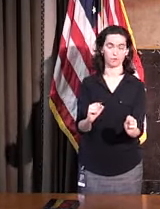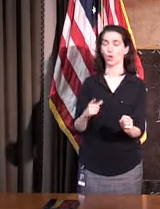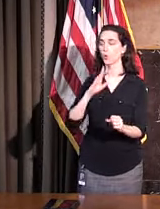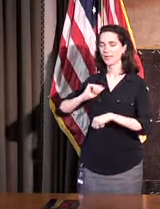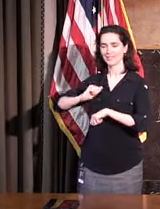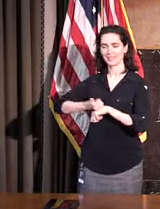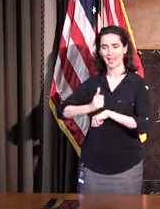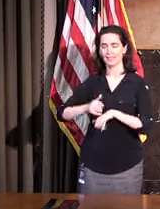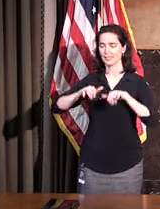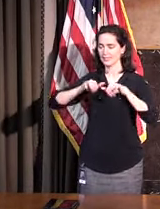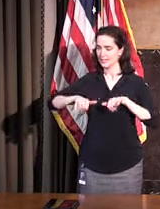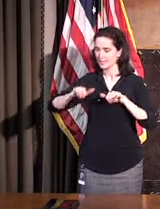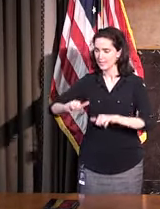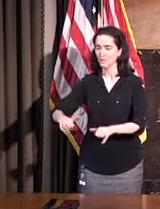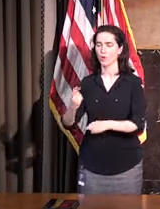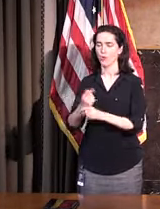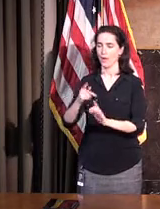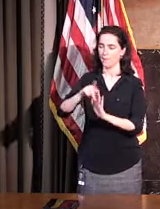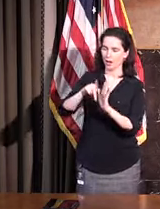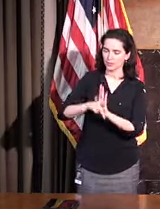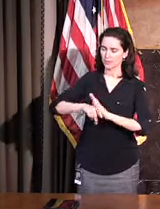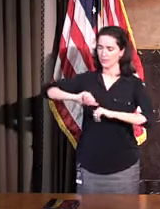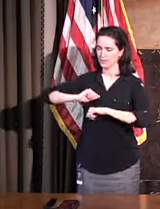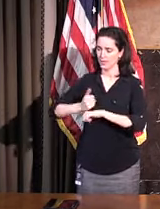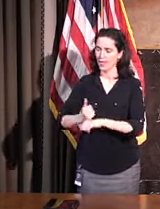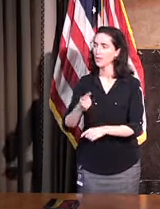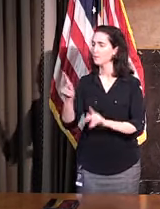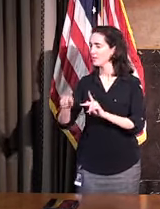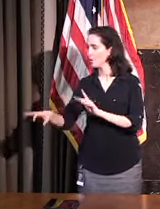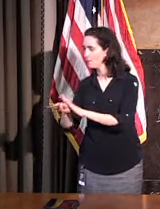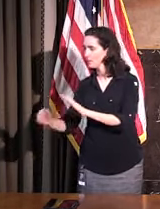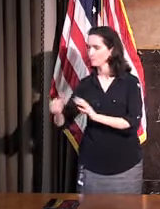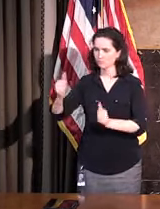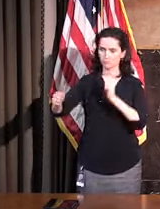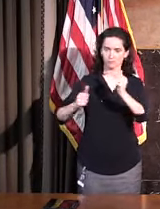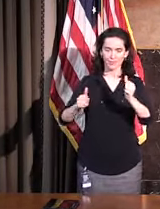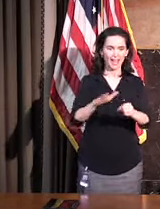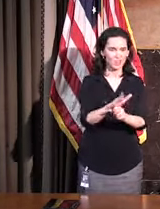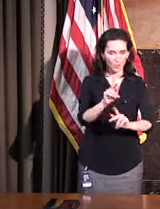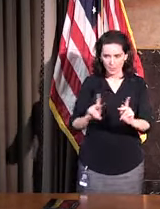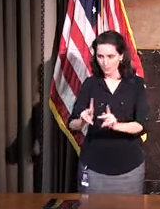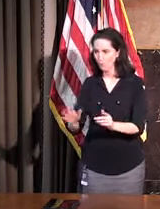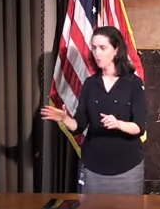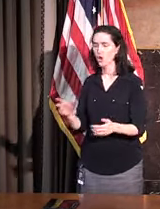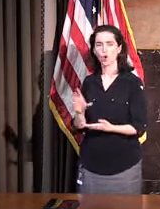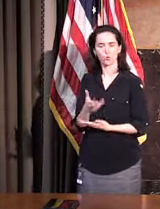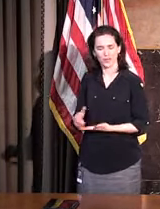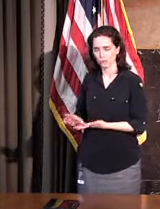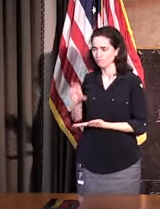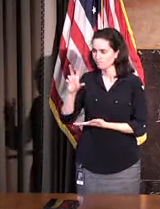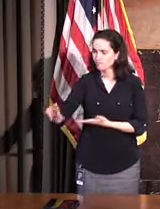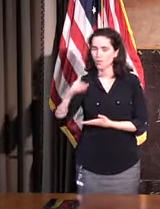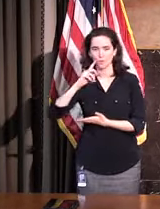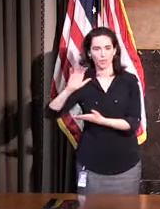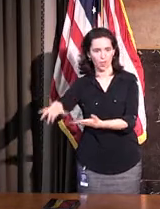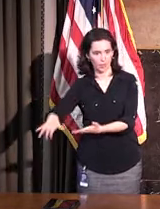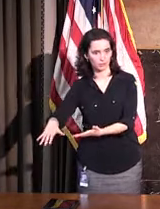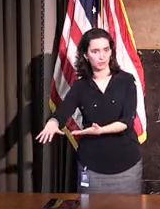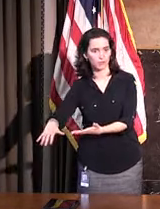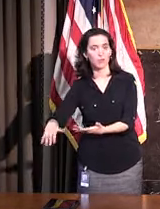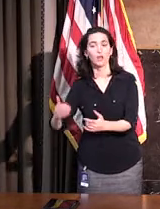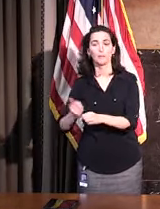in place, all of the right policies. We're going to have the right people. We're going to have enough people. We're going to devote enough resources to this that we're not going to